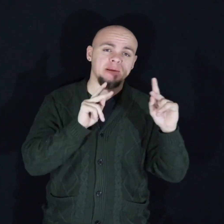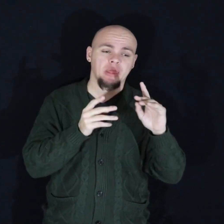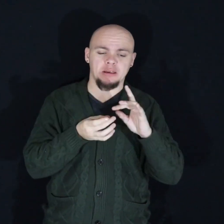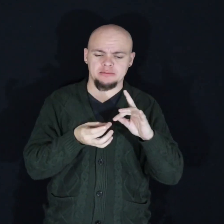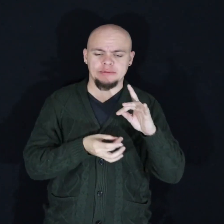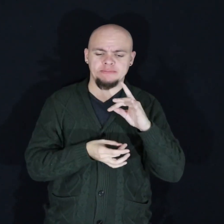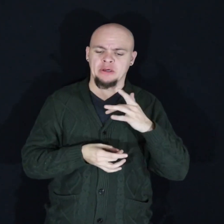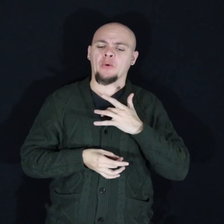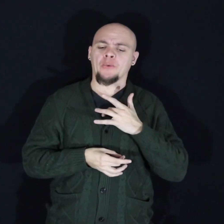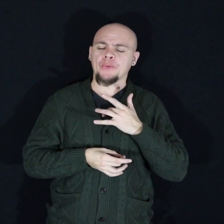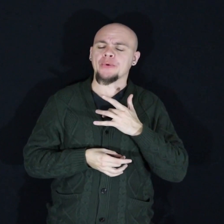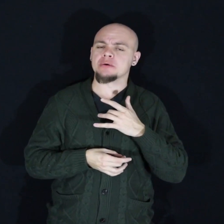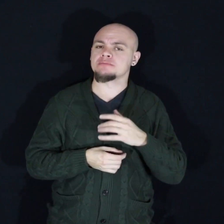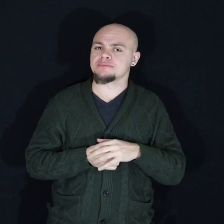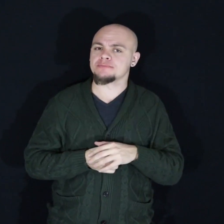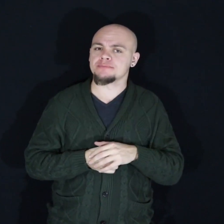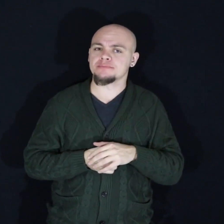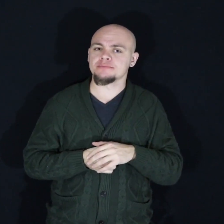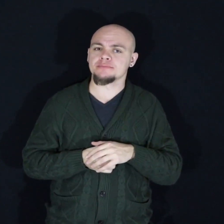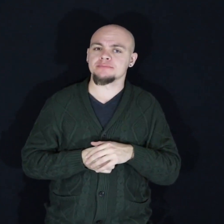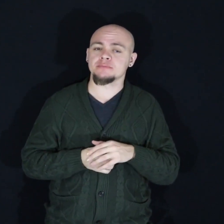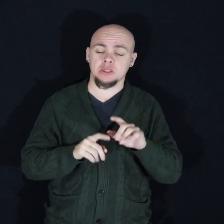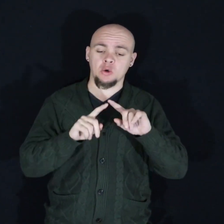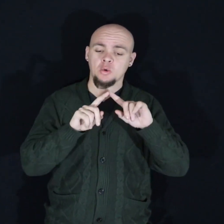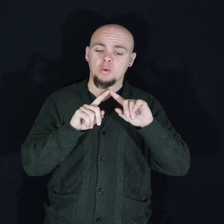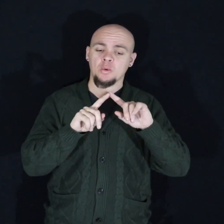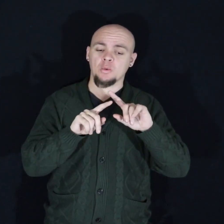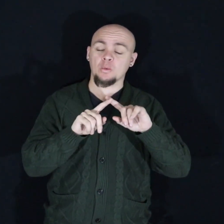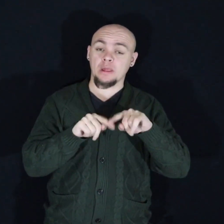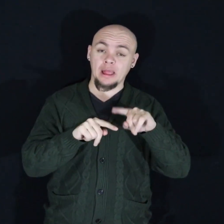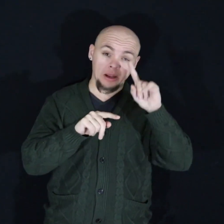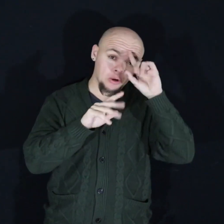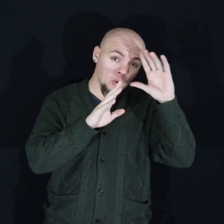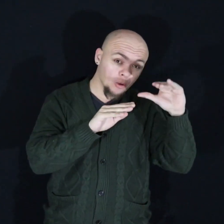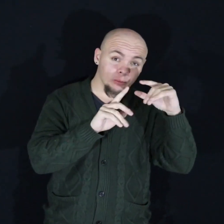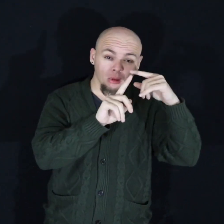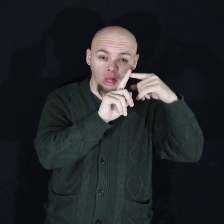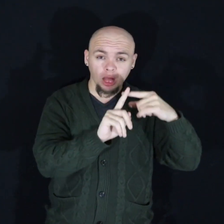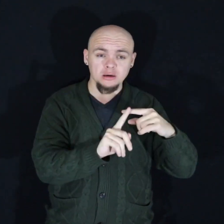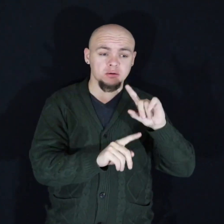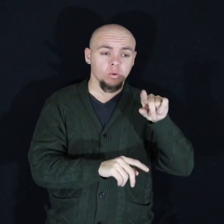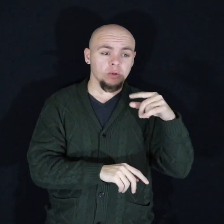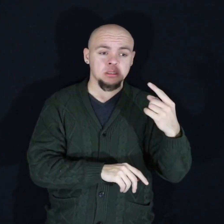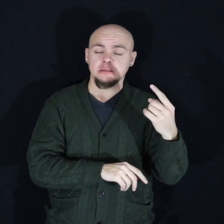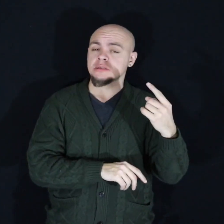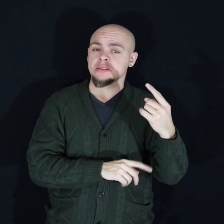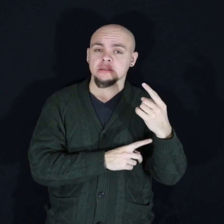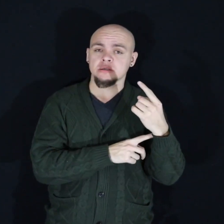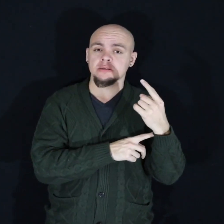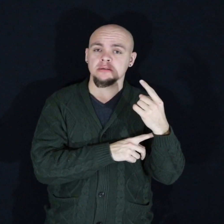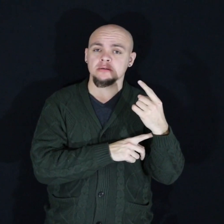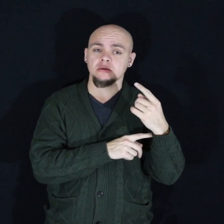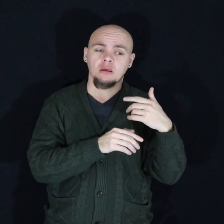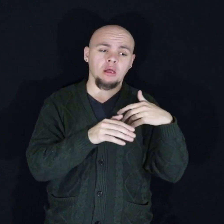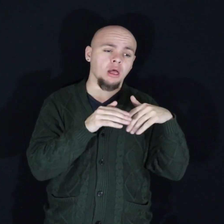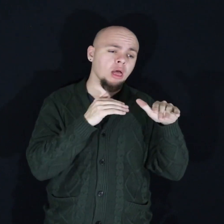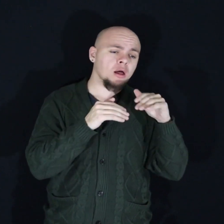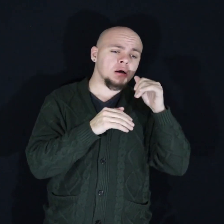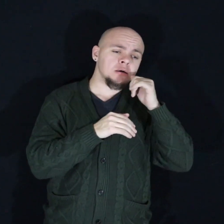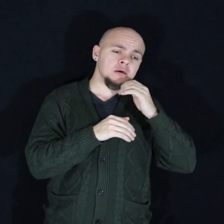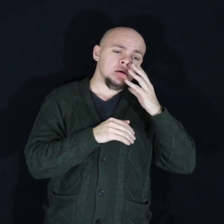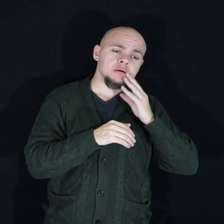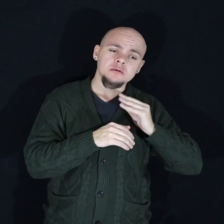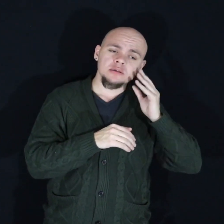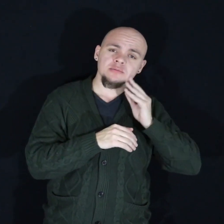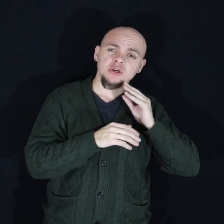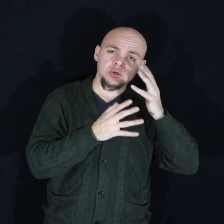beings. Rather than relying only on hope and optimism to walk through your grief,